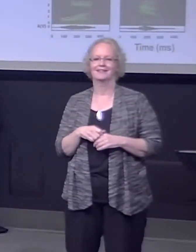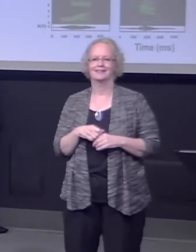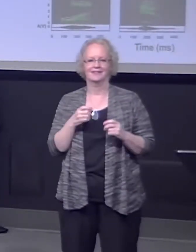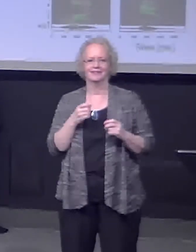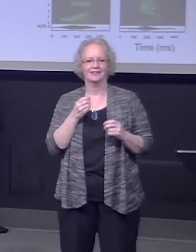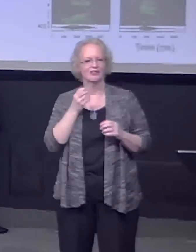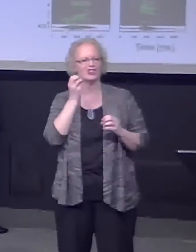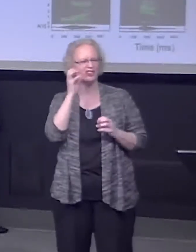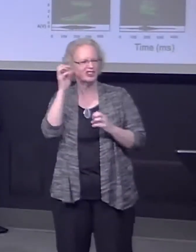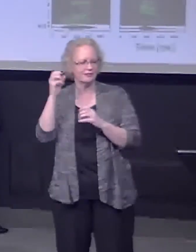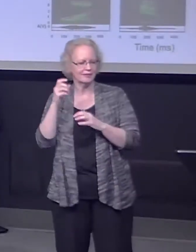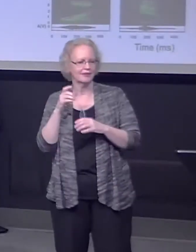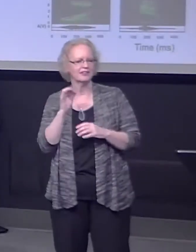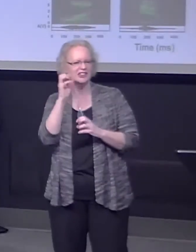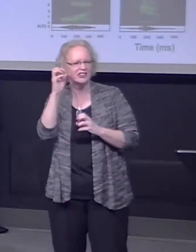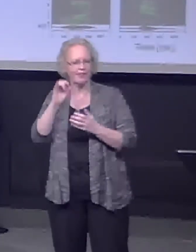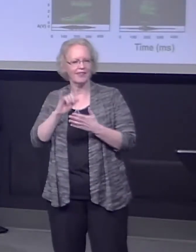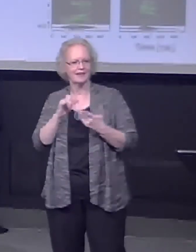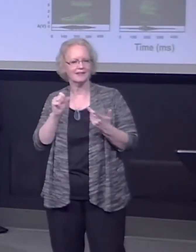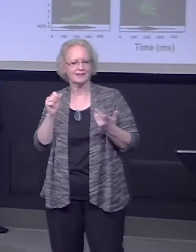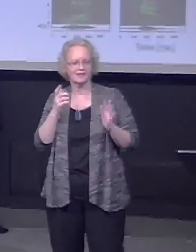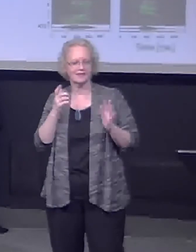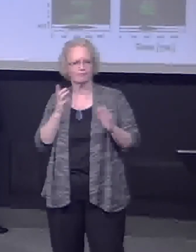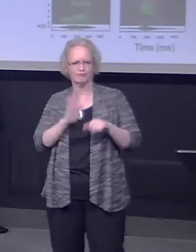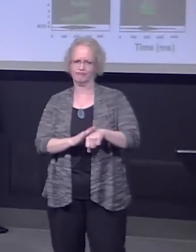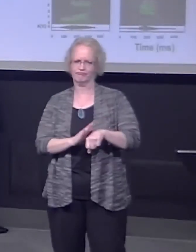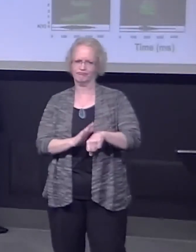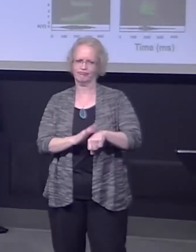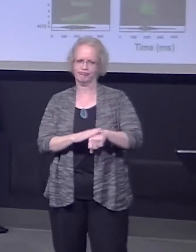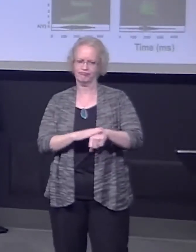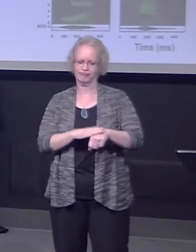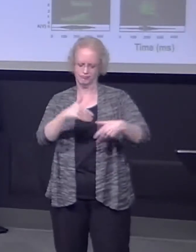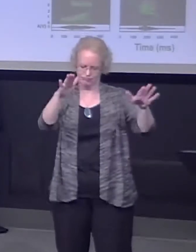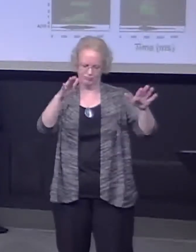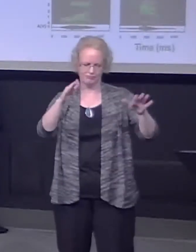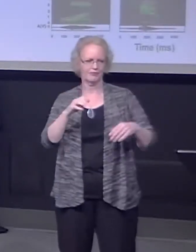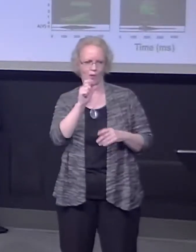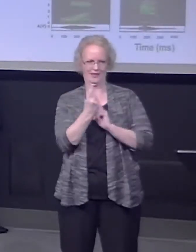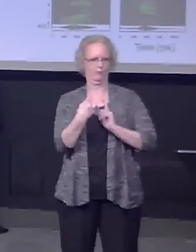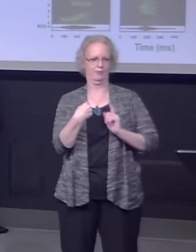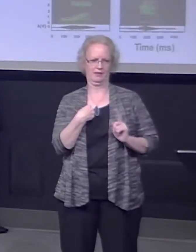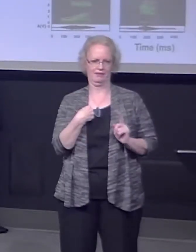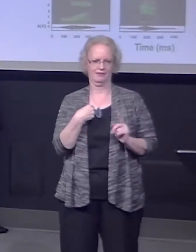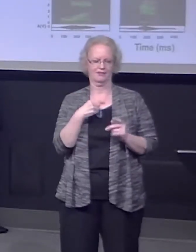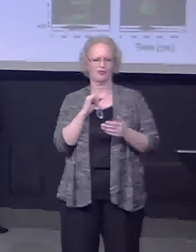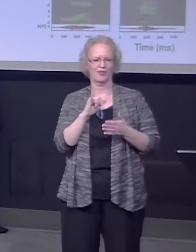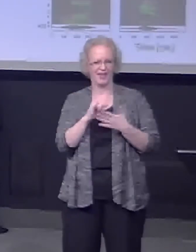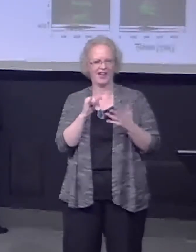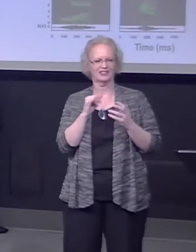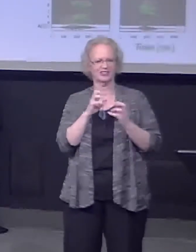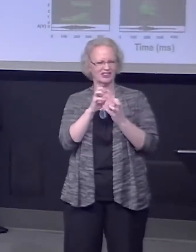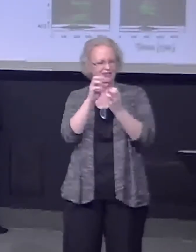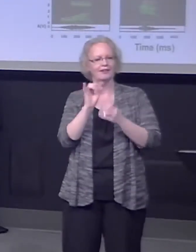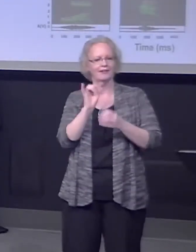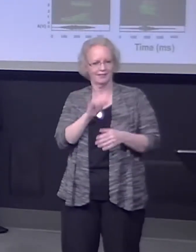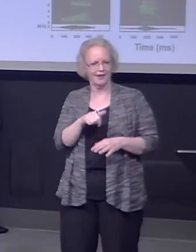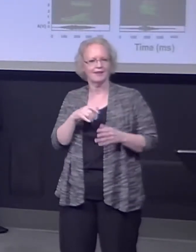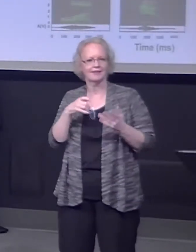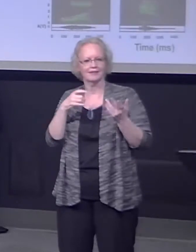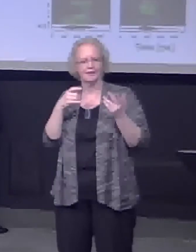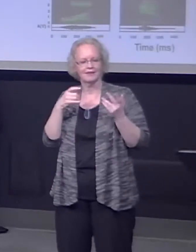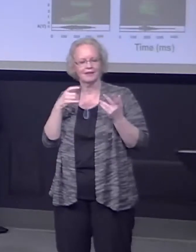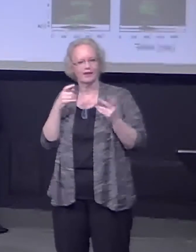hear that. You know, this is a threatening call. Stay away from me. So these are calls that are acoustically complex, and they